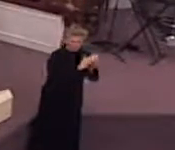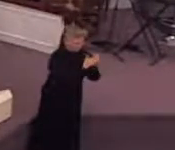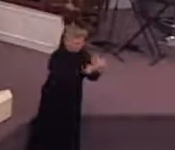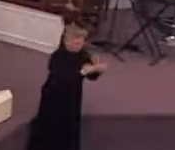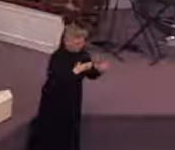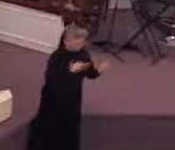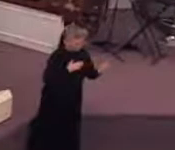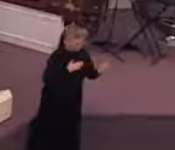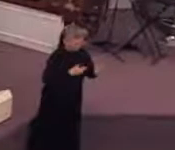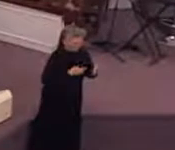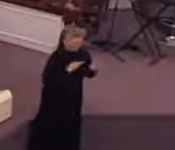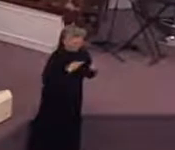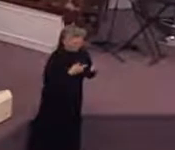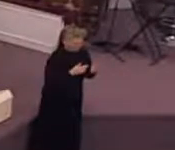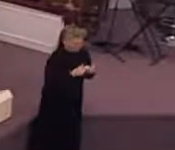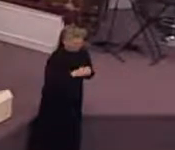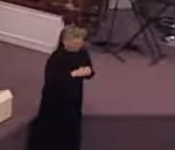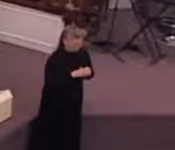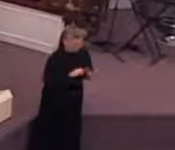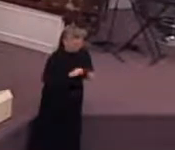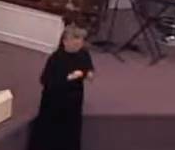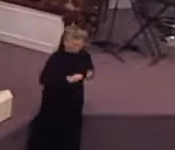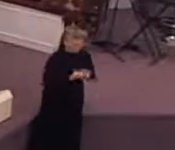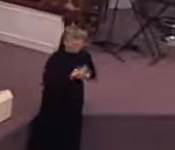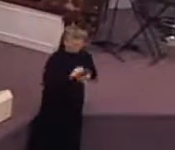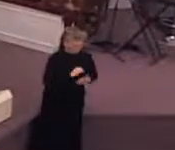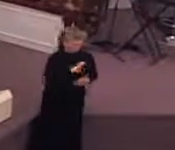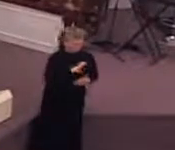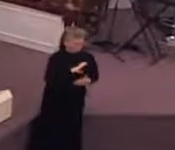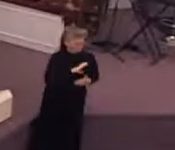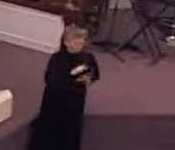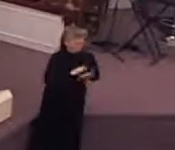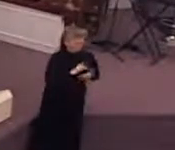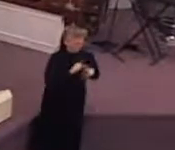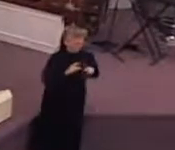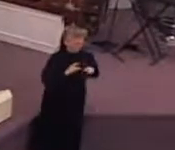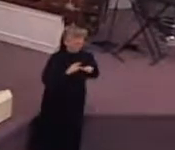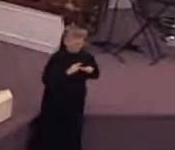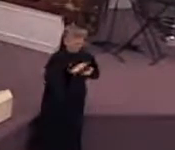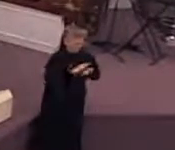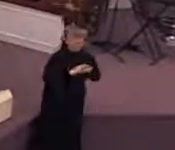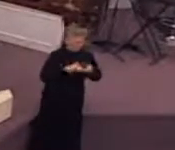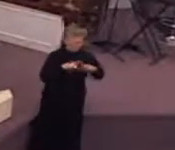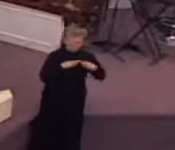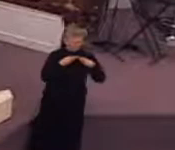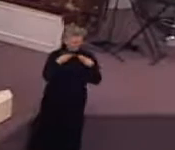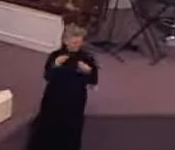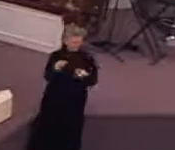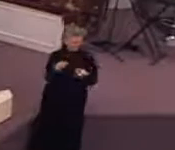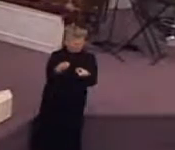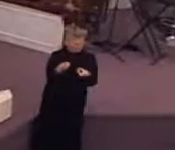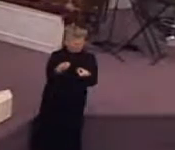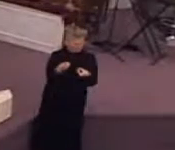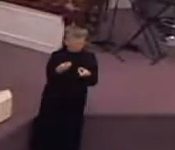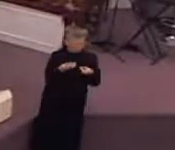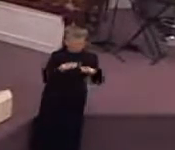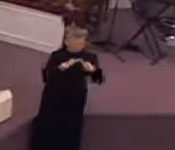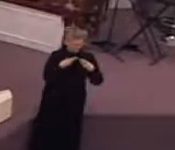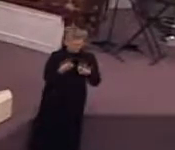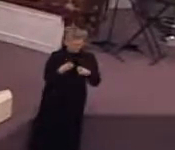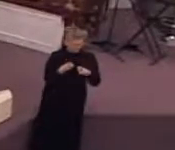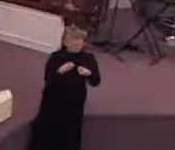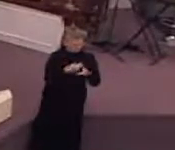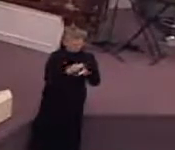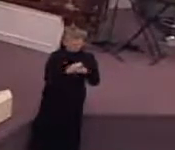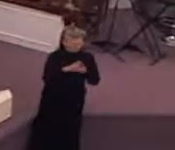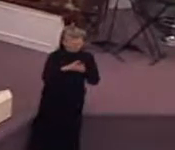will. And Lord, renew us to a place of holy dedication and a dedication of holy